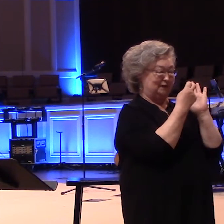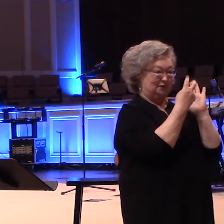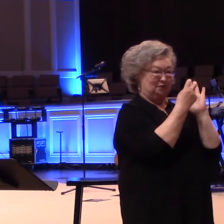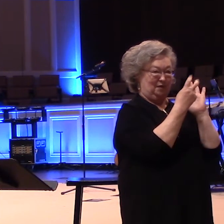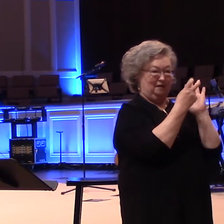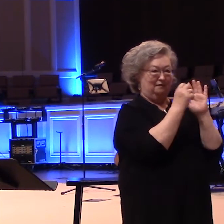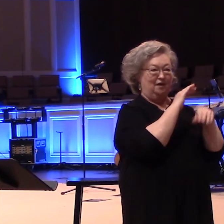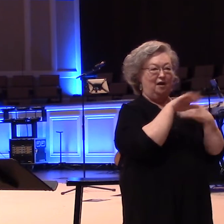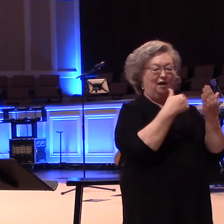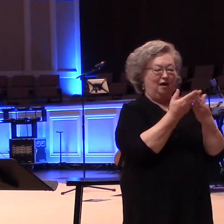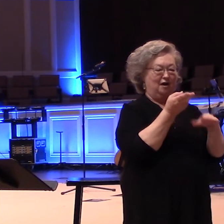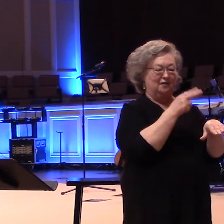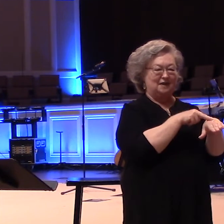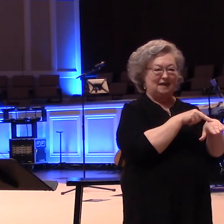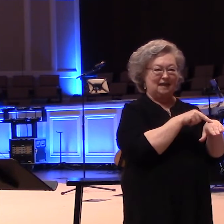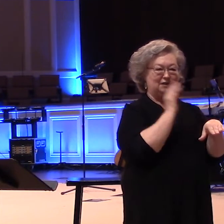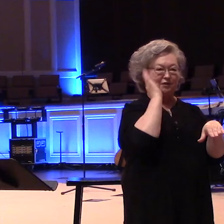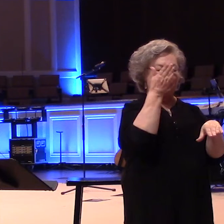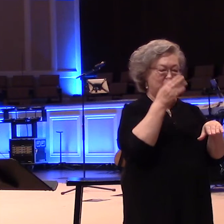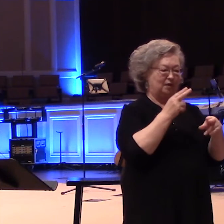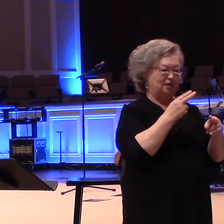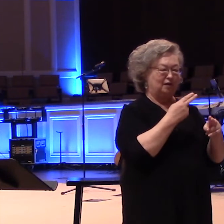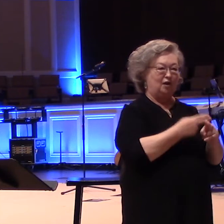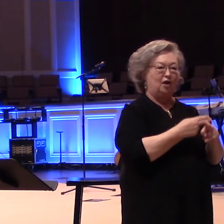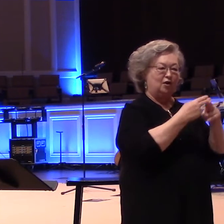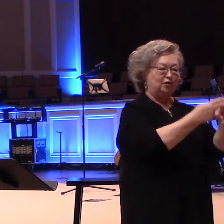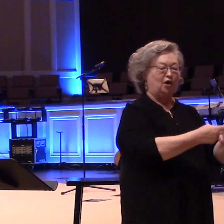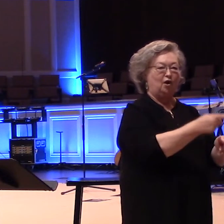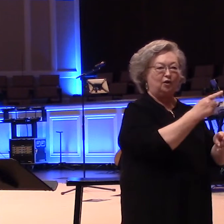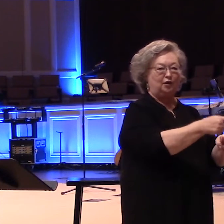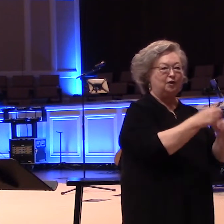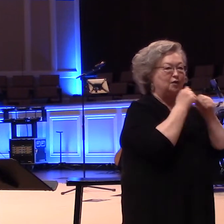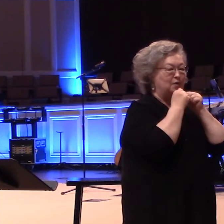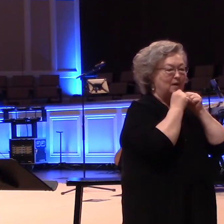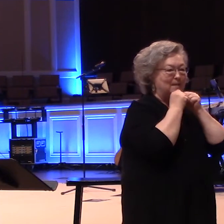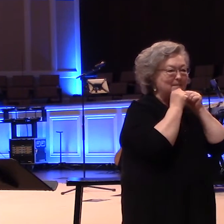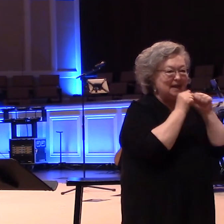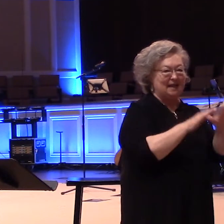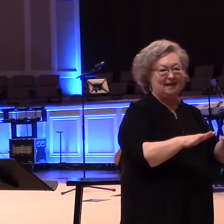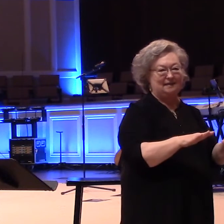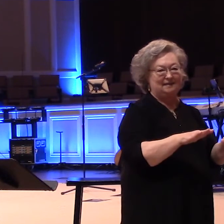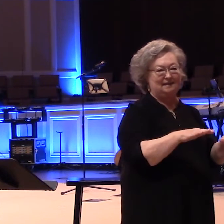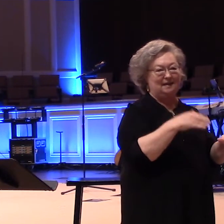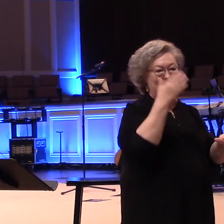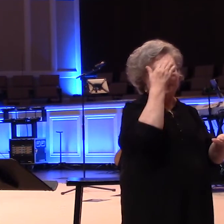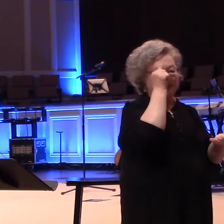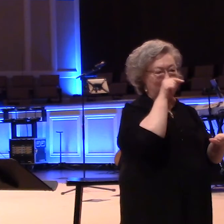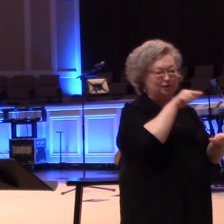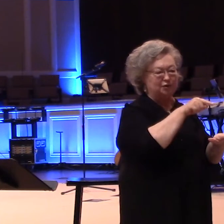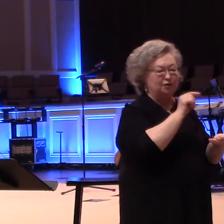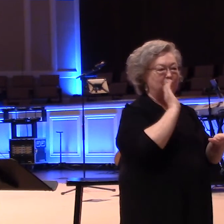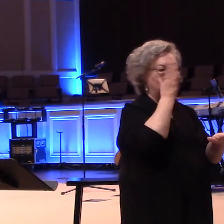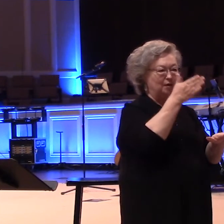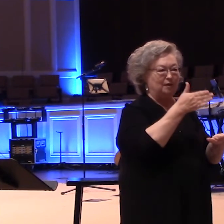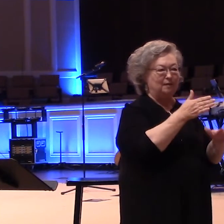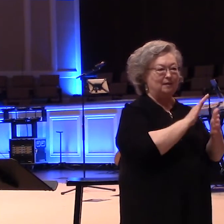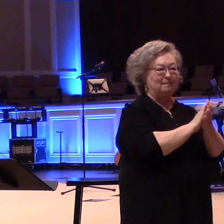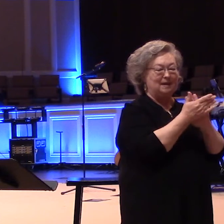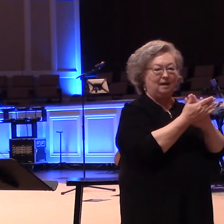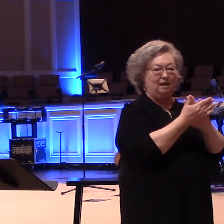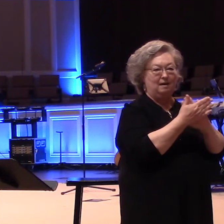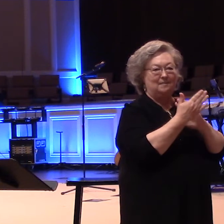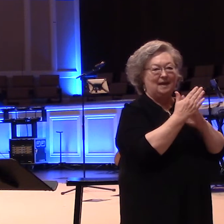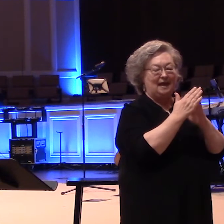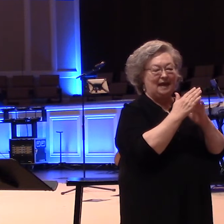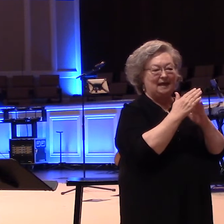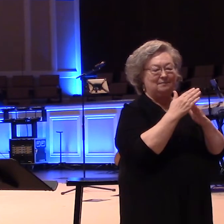All the nations will call you blessed, for you shall be a delightful land, says the Lord. In Genesis chapter 12, verses 1 through 3, you have the theme of the whole